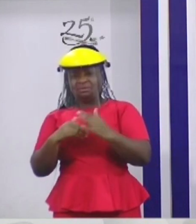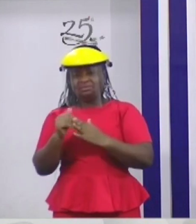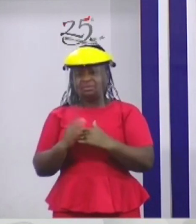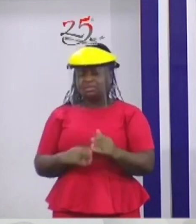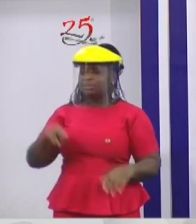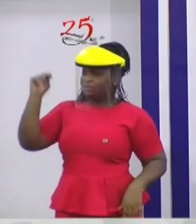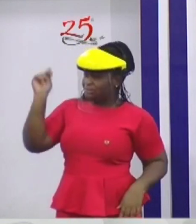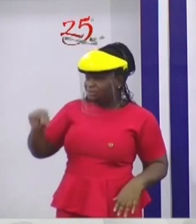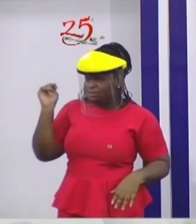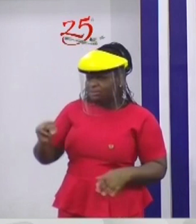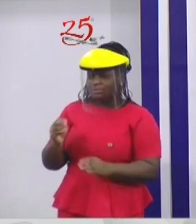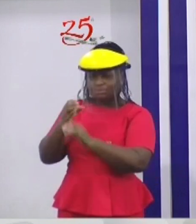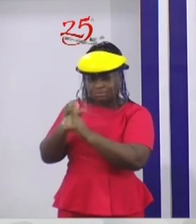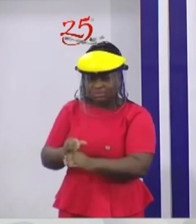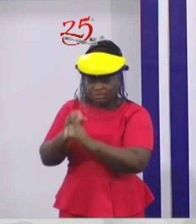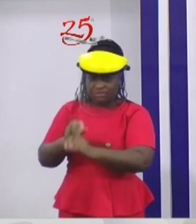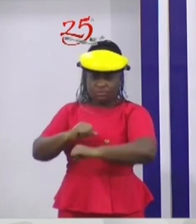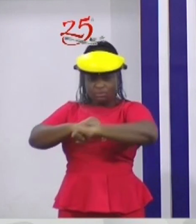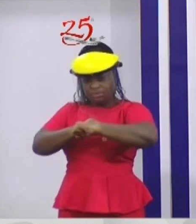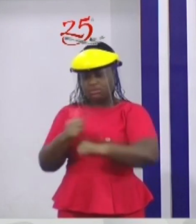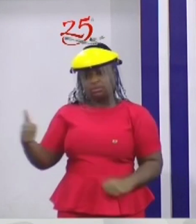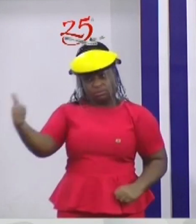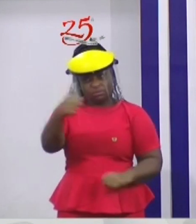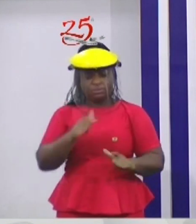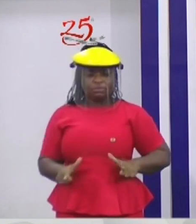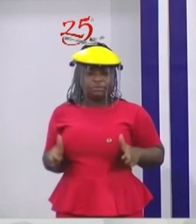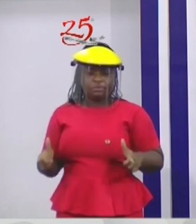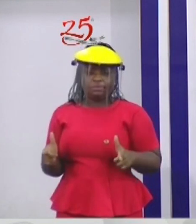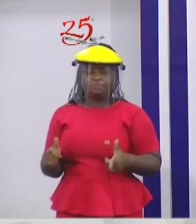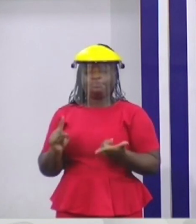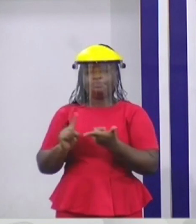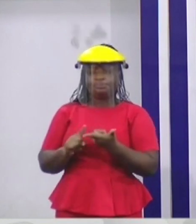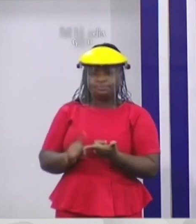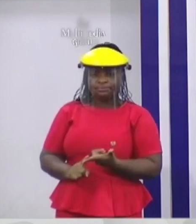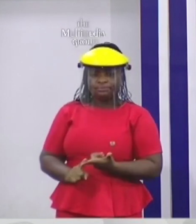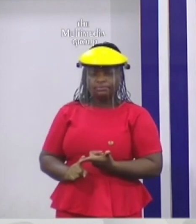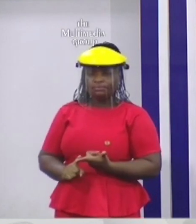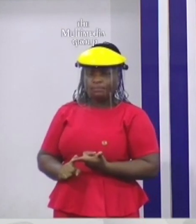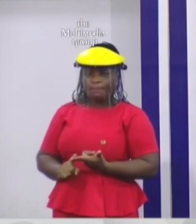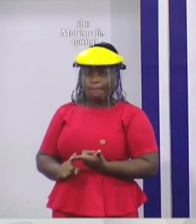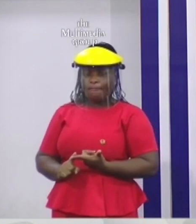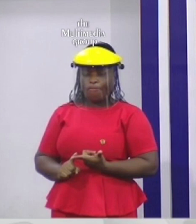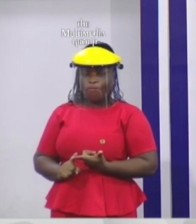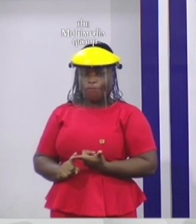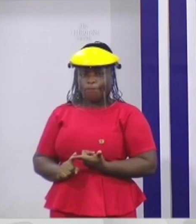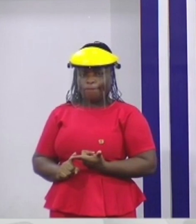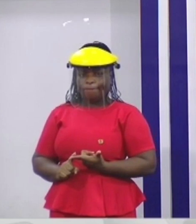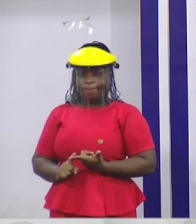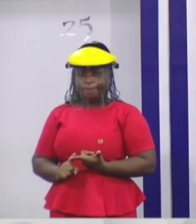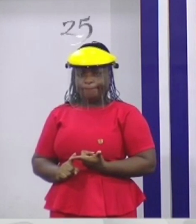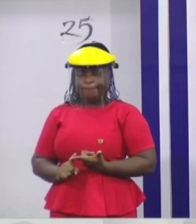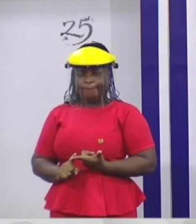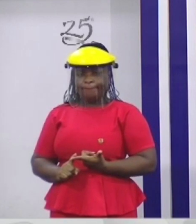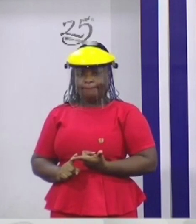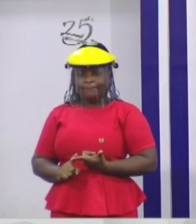you need to take these precautions to protect your very lives. And then I think that will make up the difference of